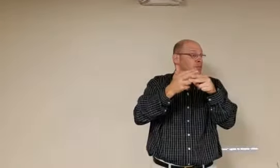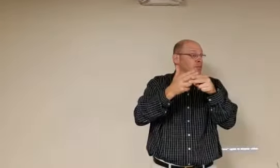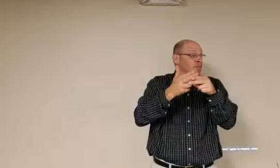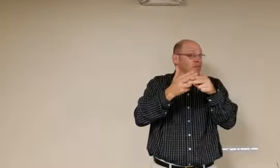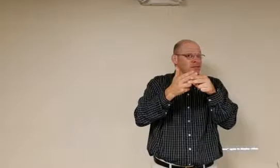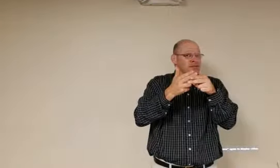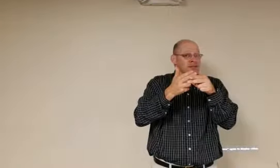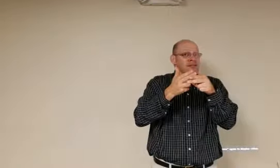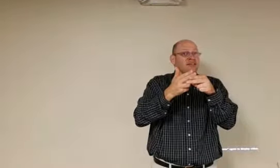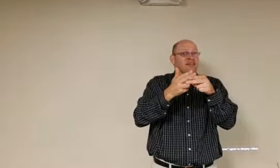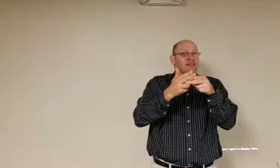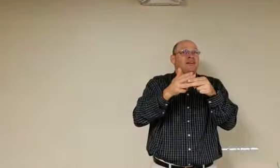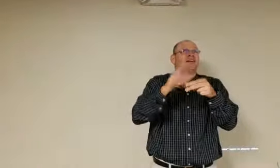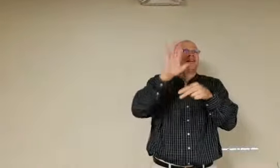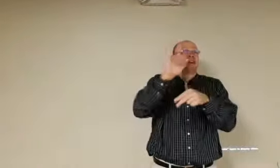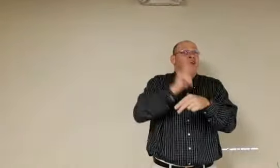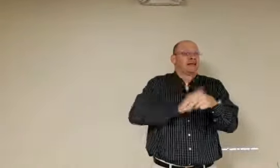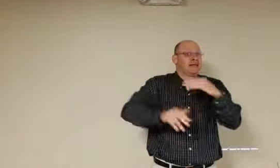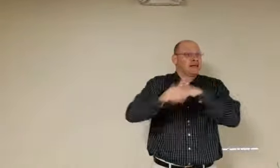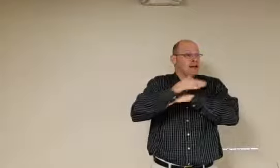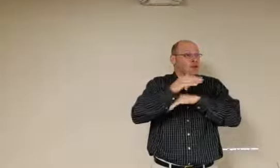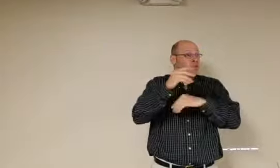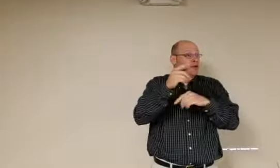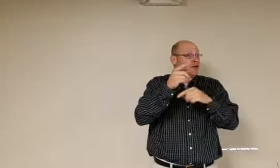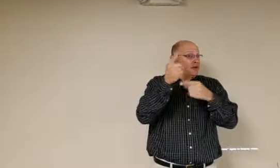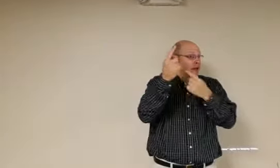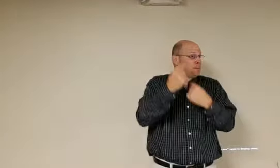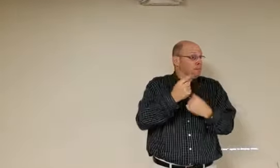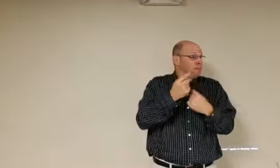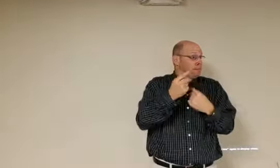our Father who art in heaven, hallowed be thy name, thy kingdom come,